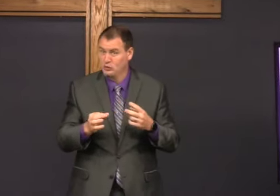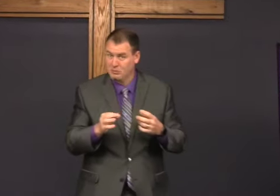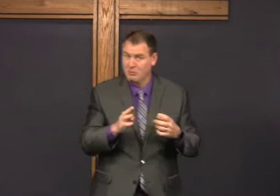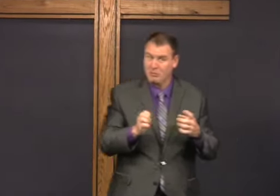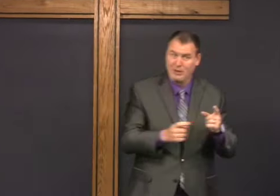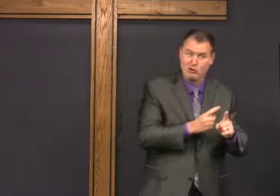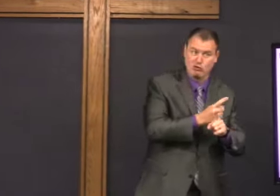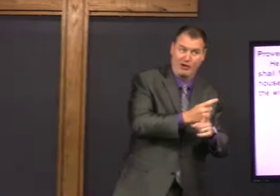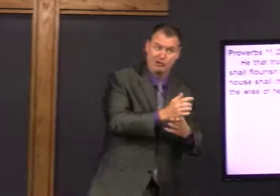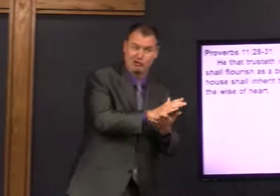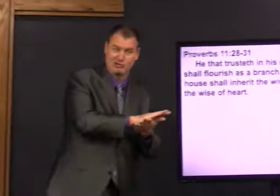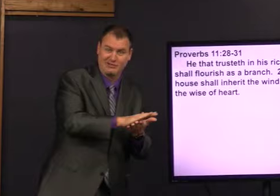You have a choice.